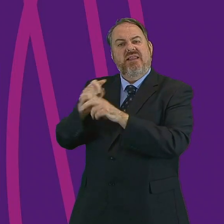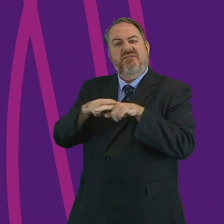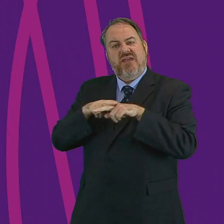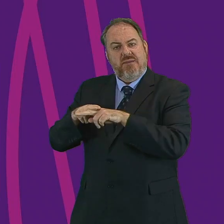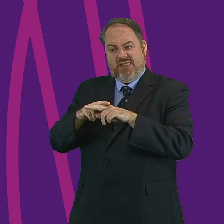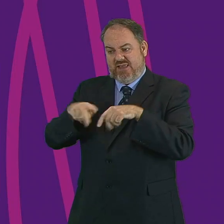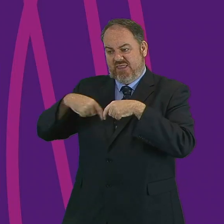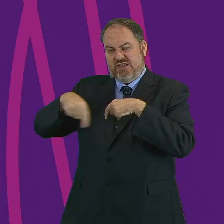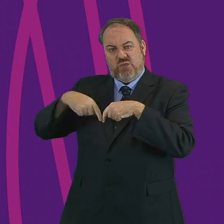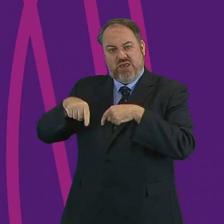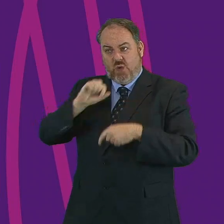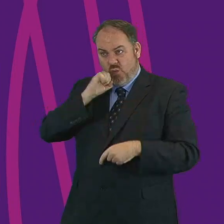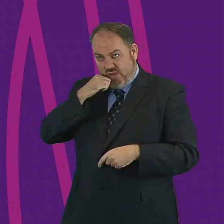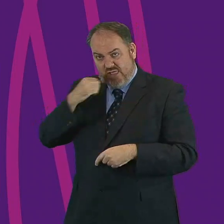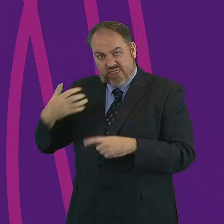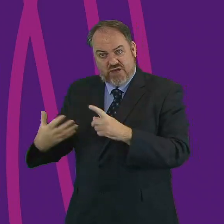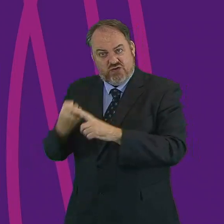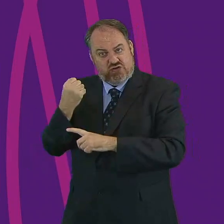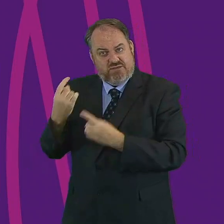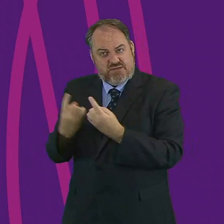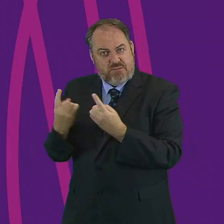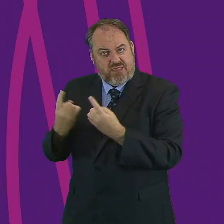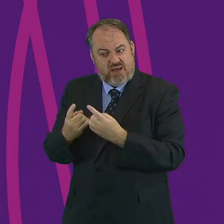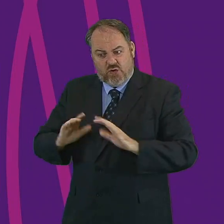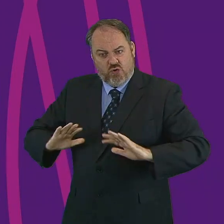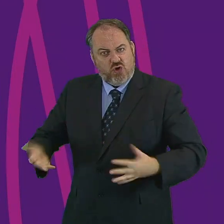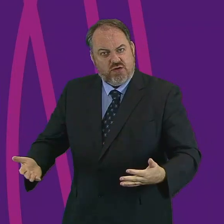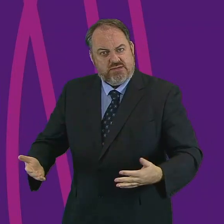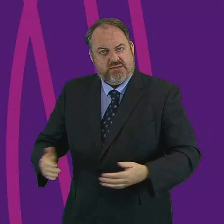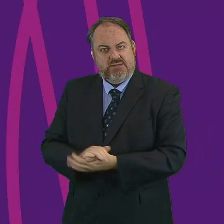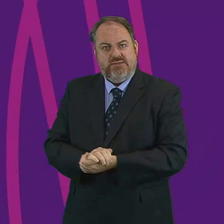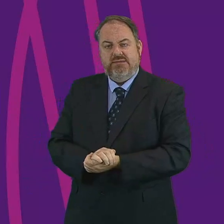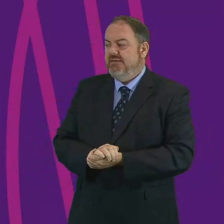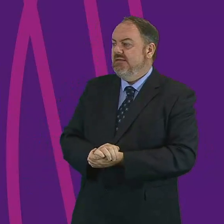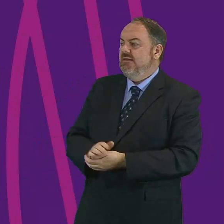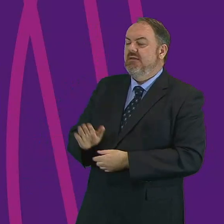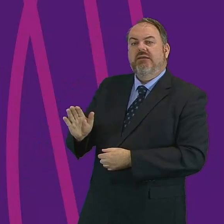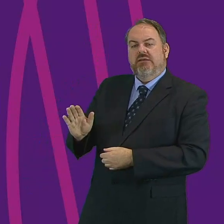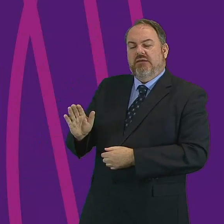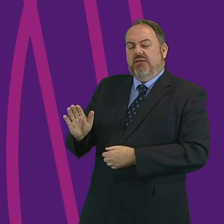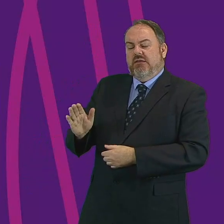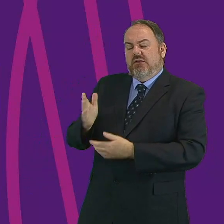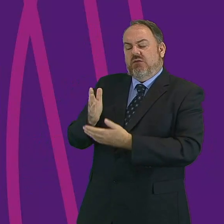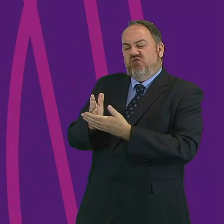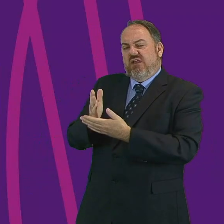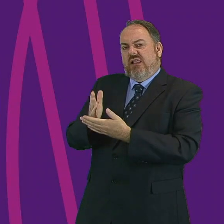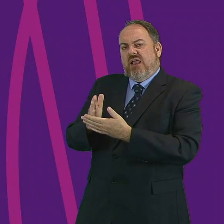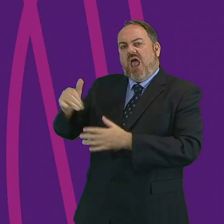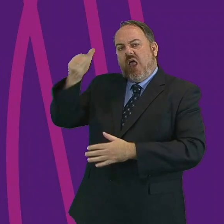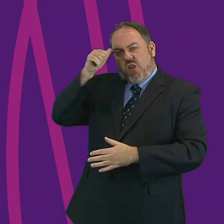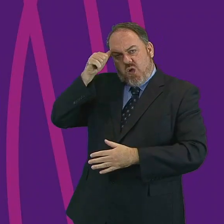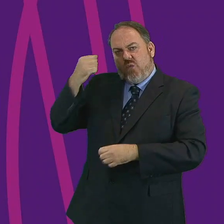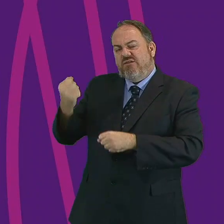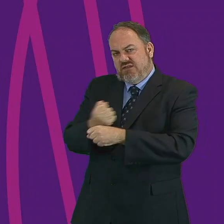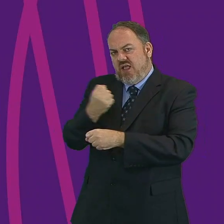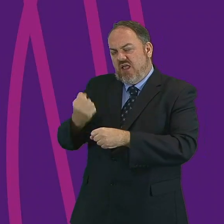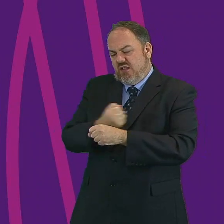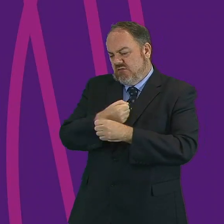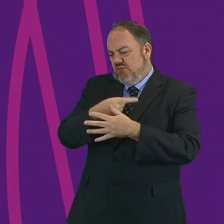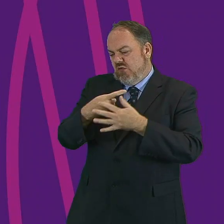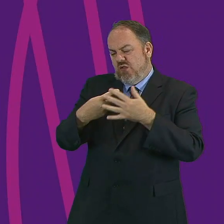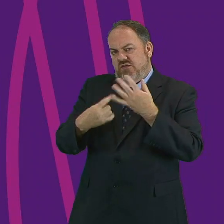need? First Minister. A number of different steps have been taken, and I'm aware that Ruth Davison and